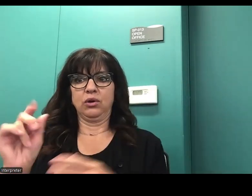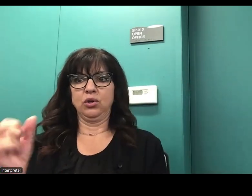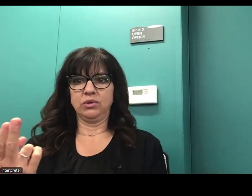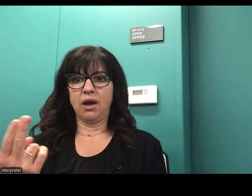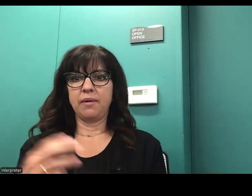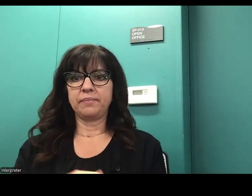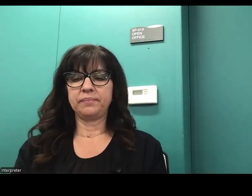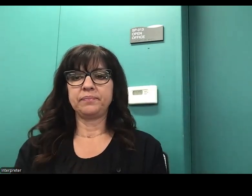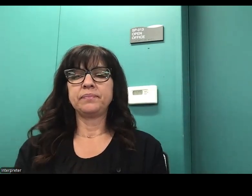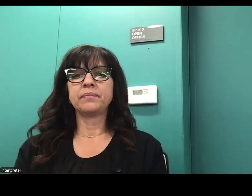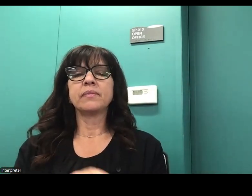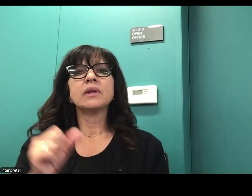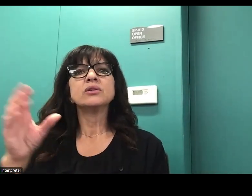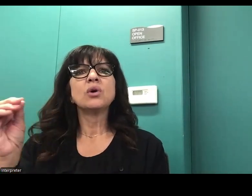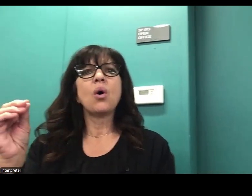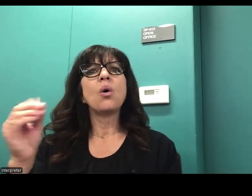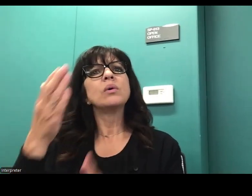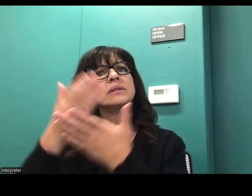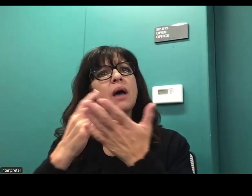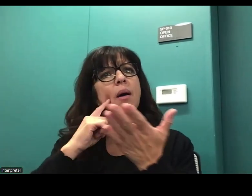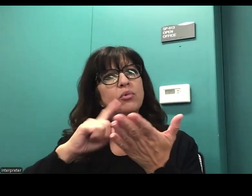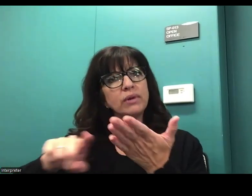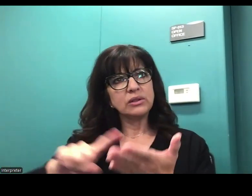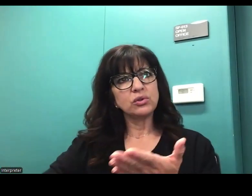And so most of the